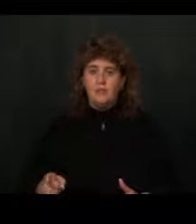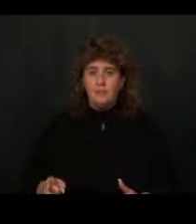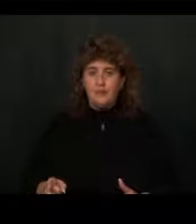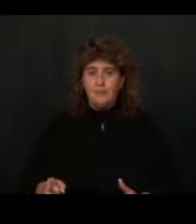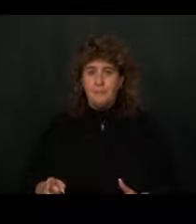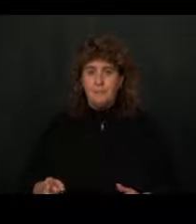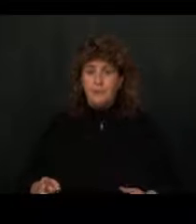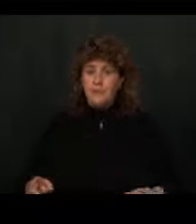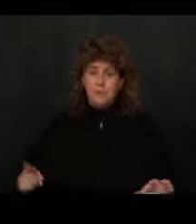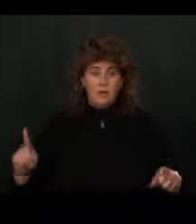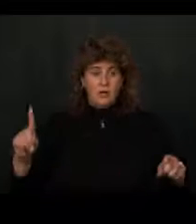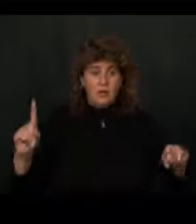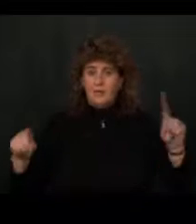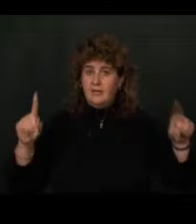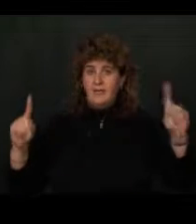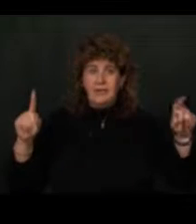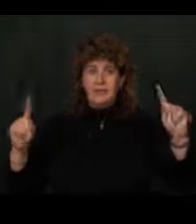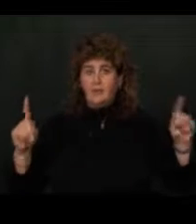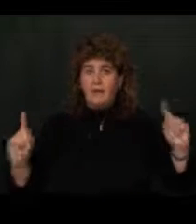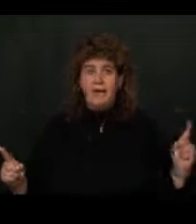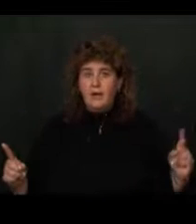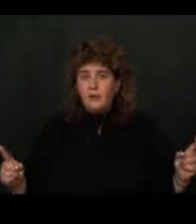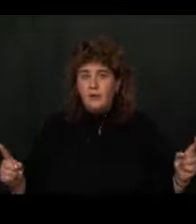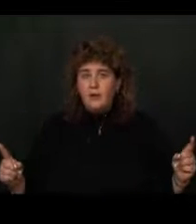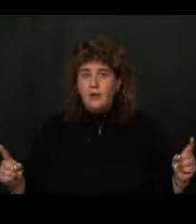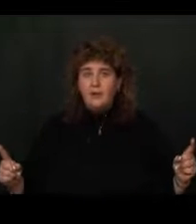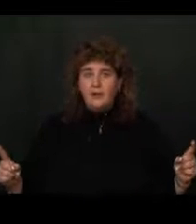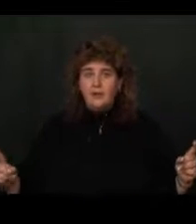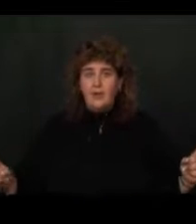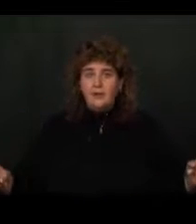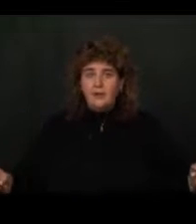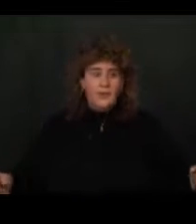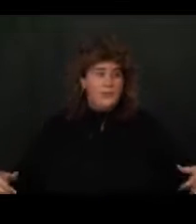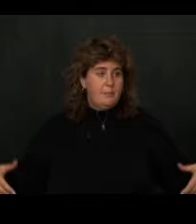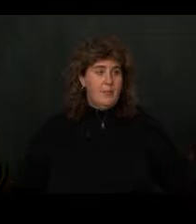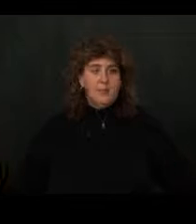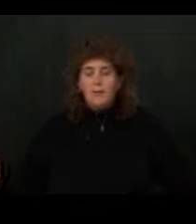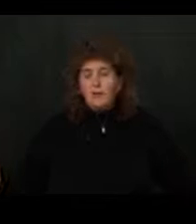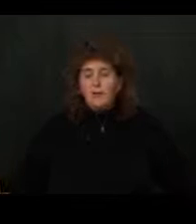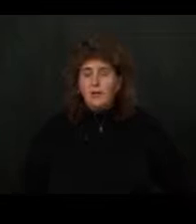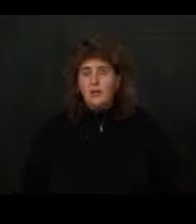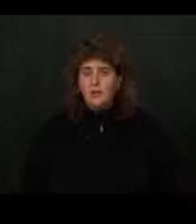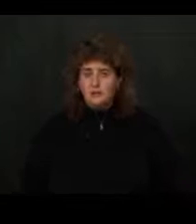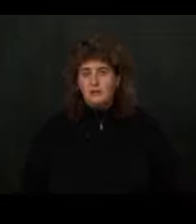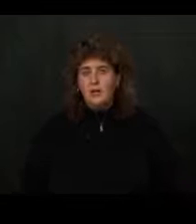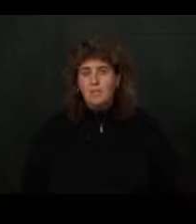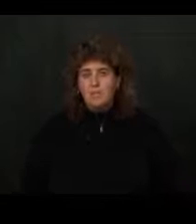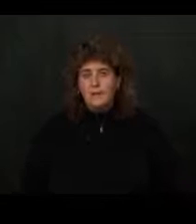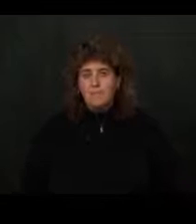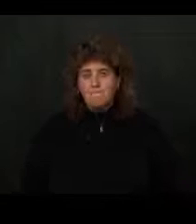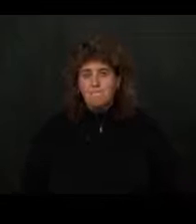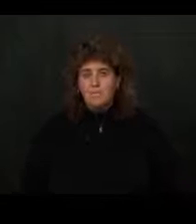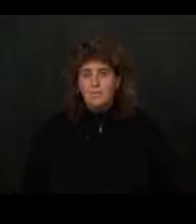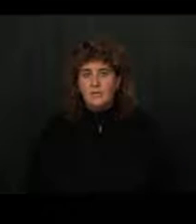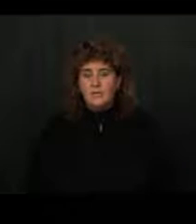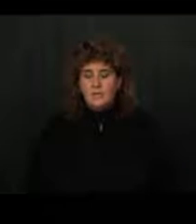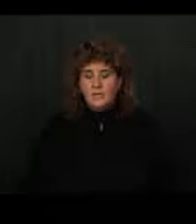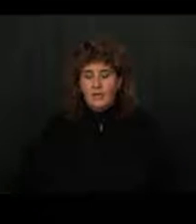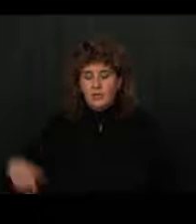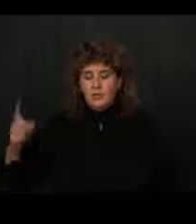cocci. So, in the case of impetigo, what if I said it's a beta hemolytic gram-positive cocci? And you